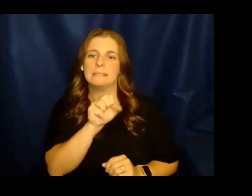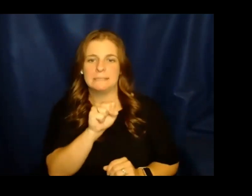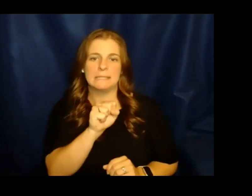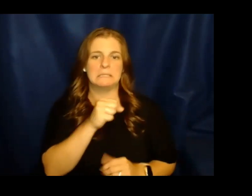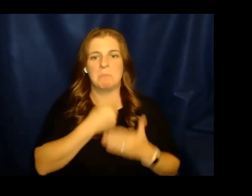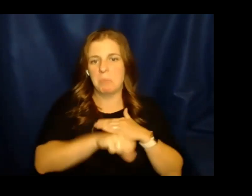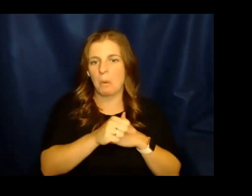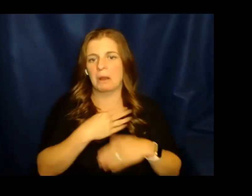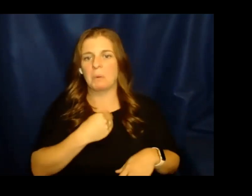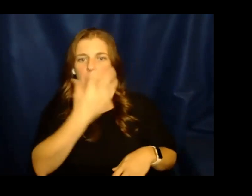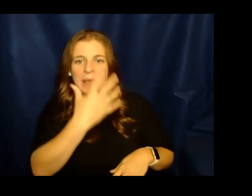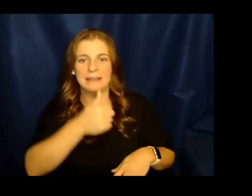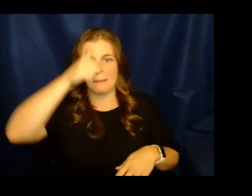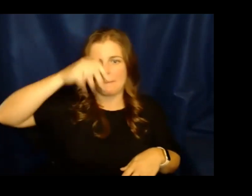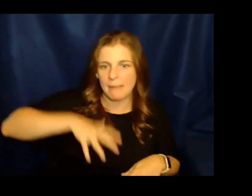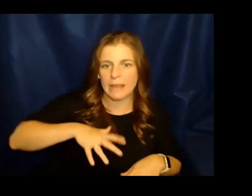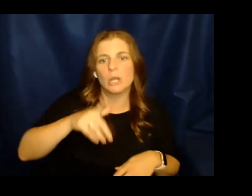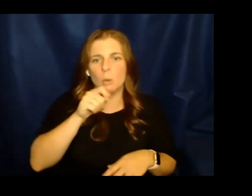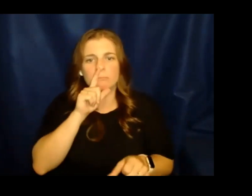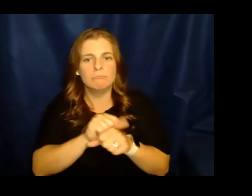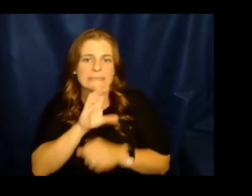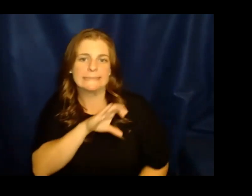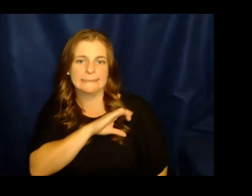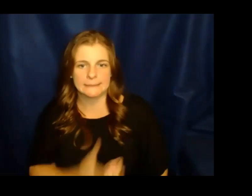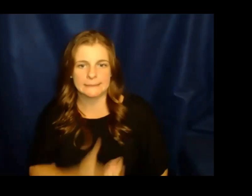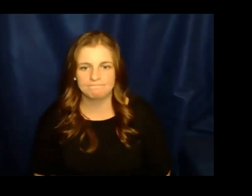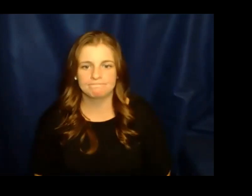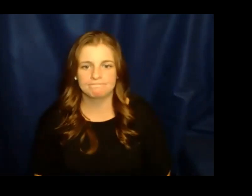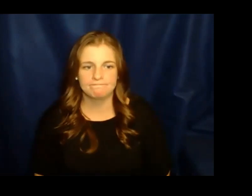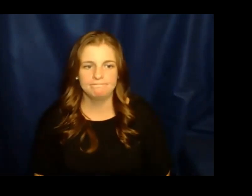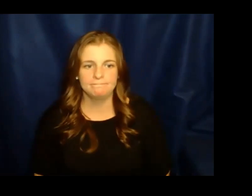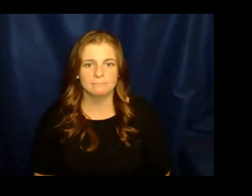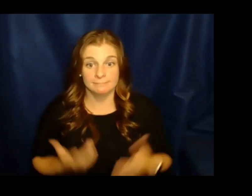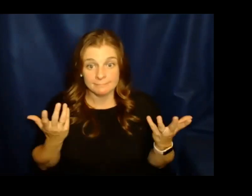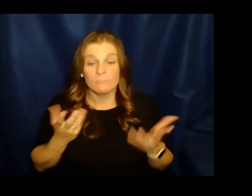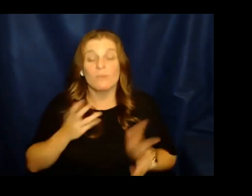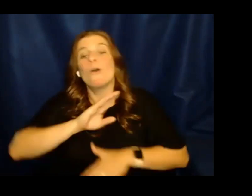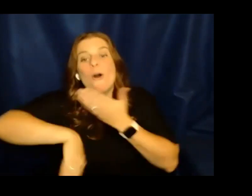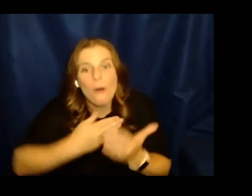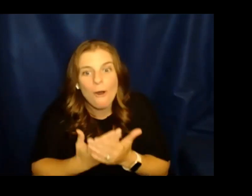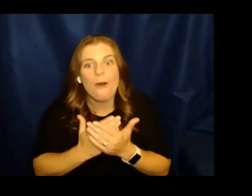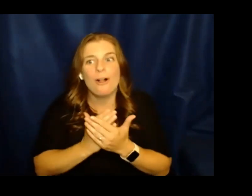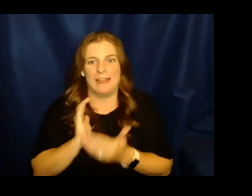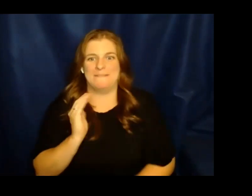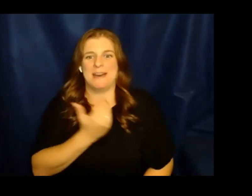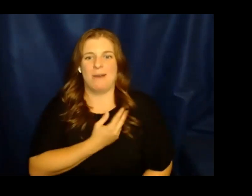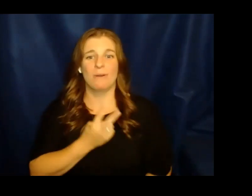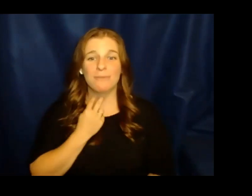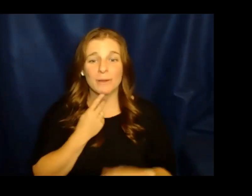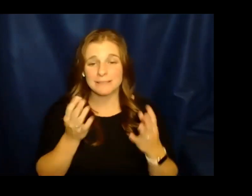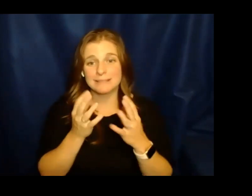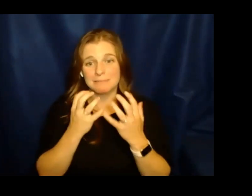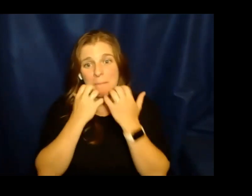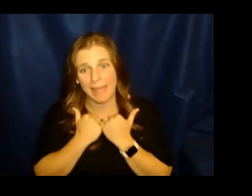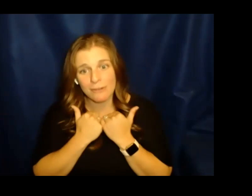are documented. All of our voices matter. All of our stories matter.